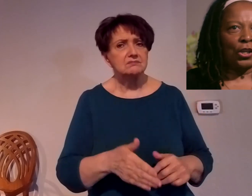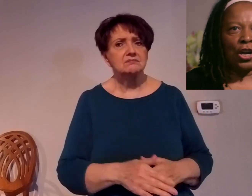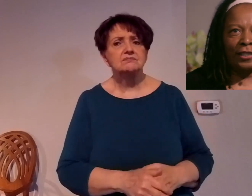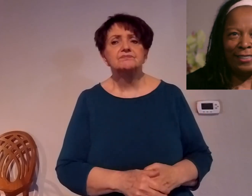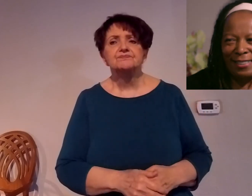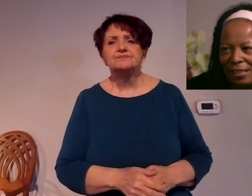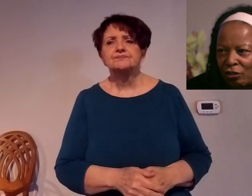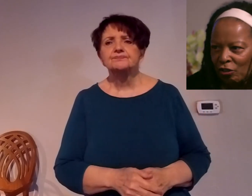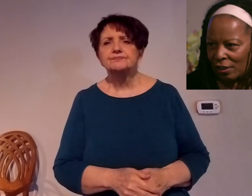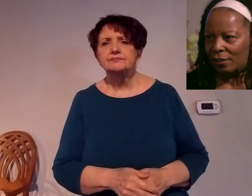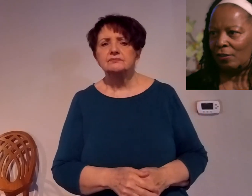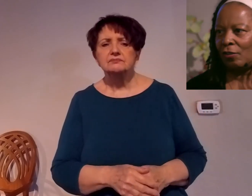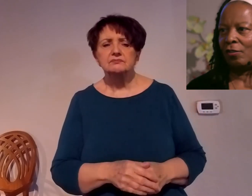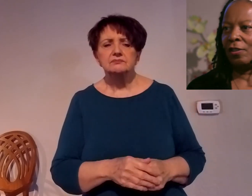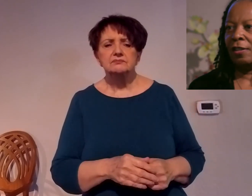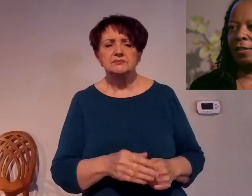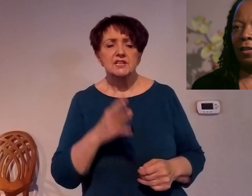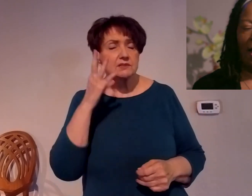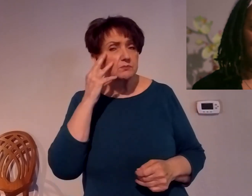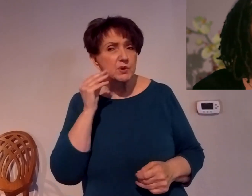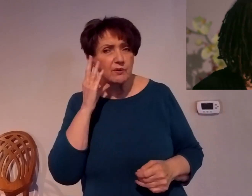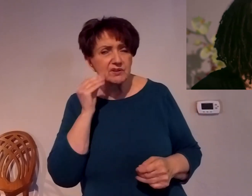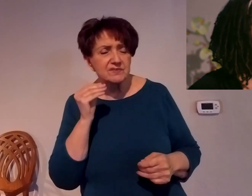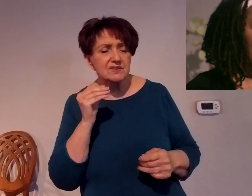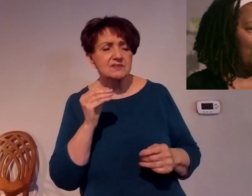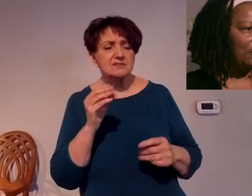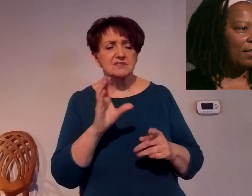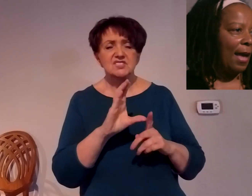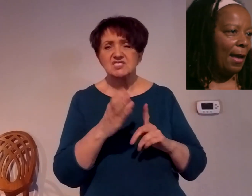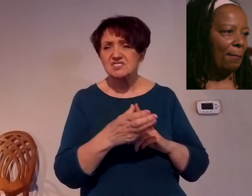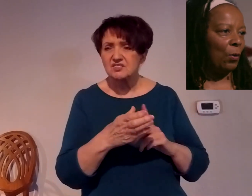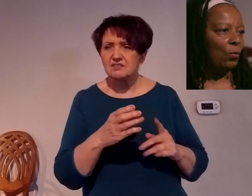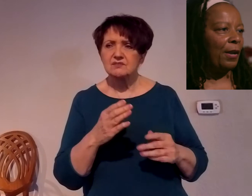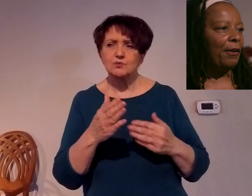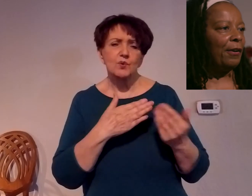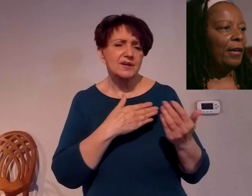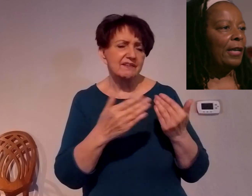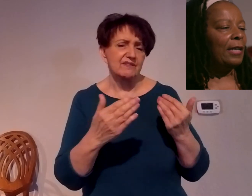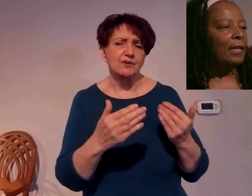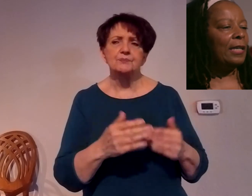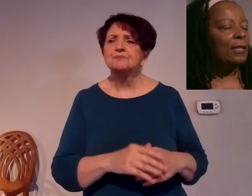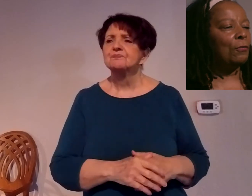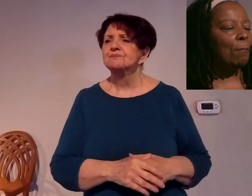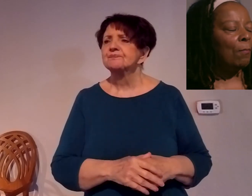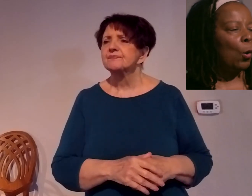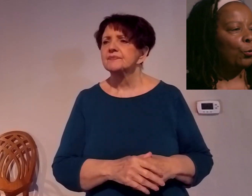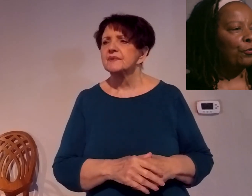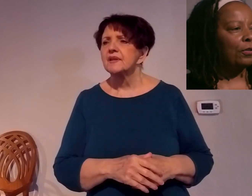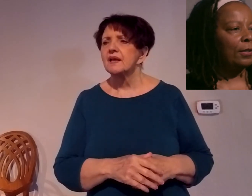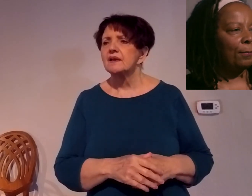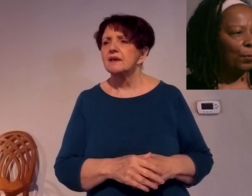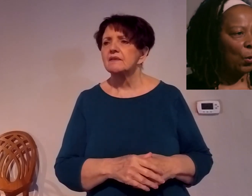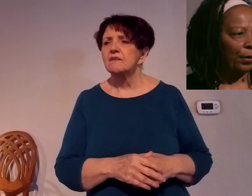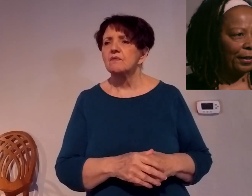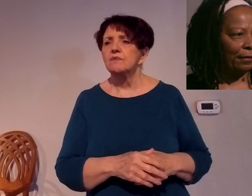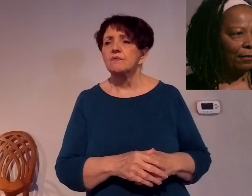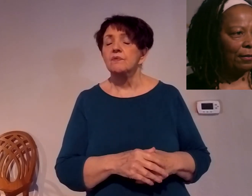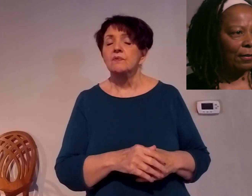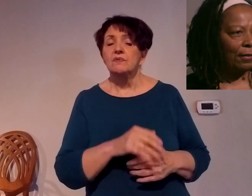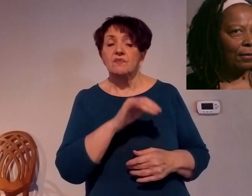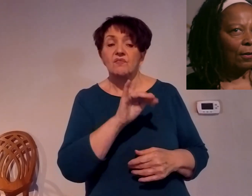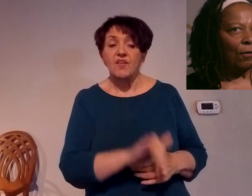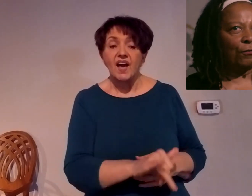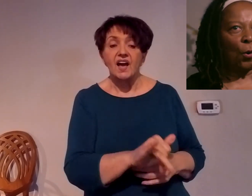experiences, conditions. And this is the time where it is most